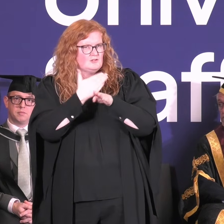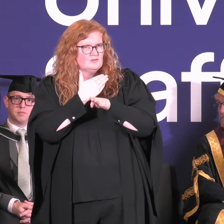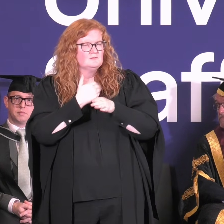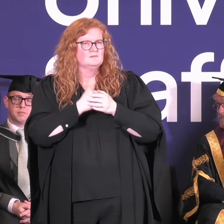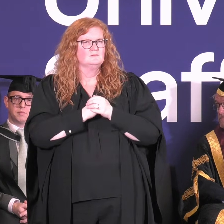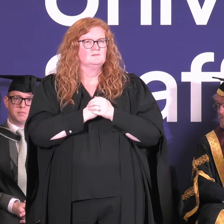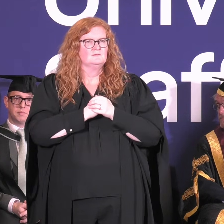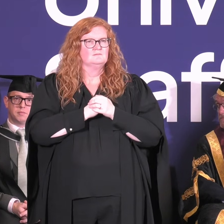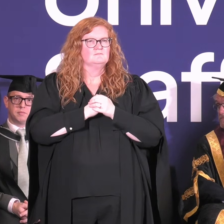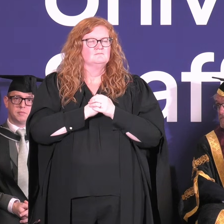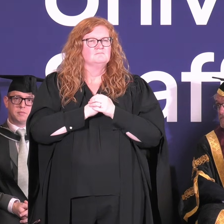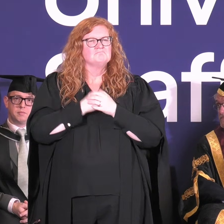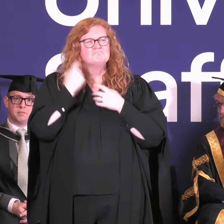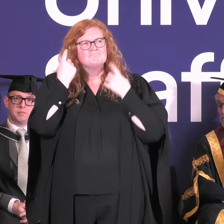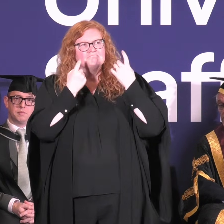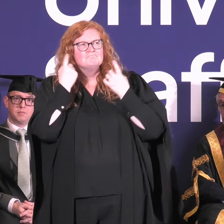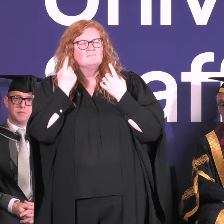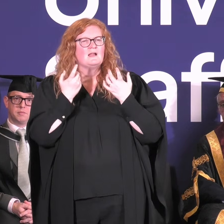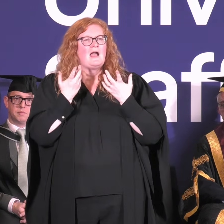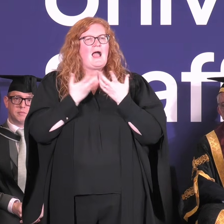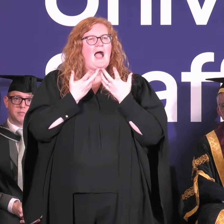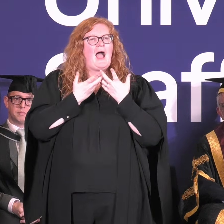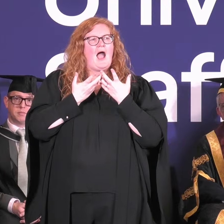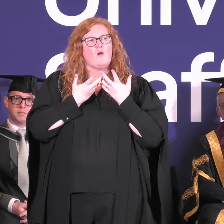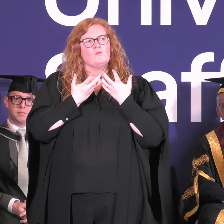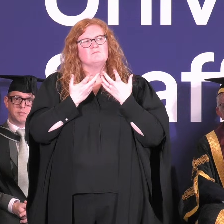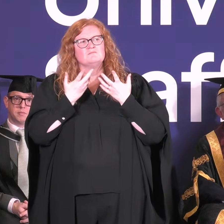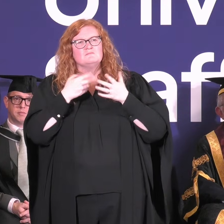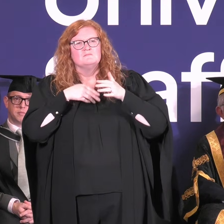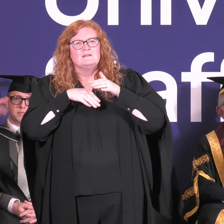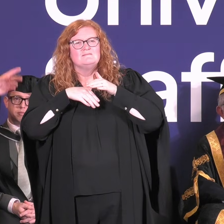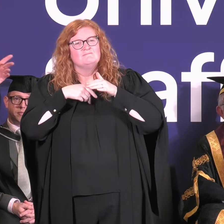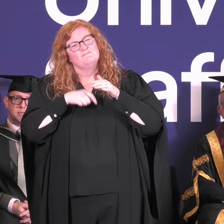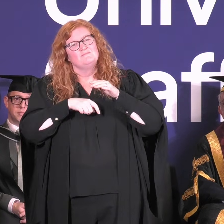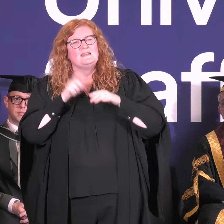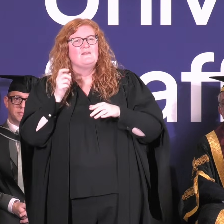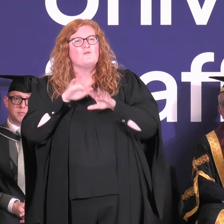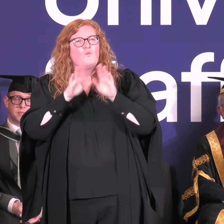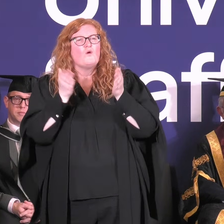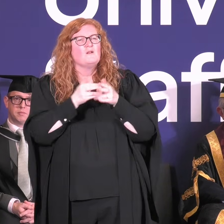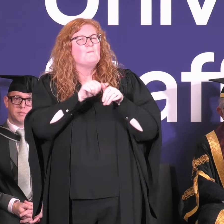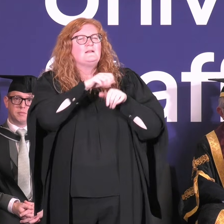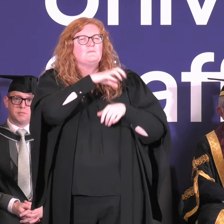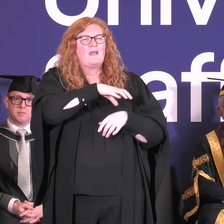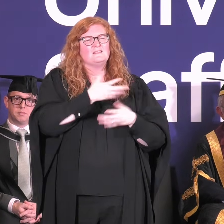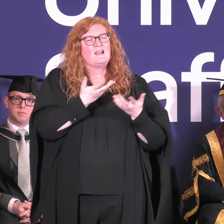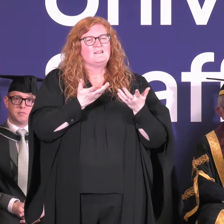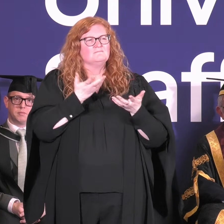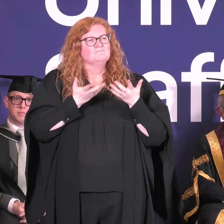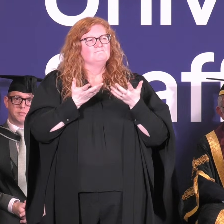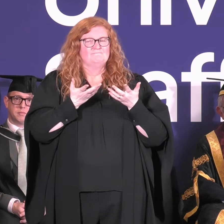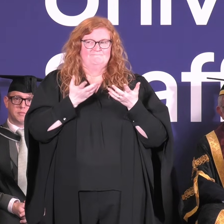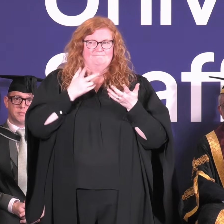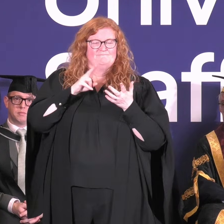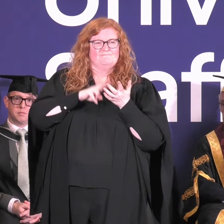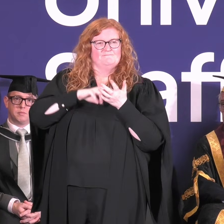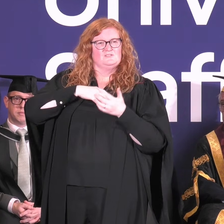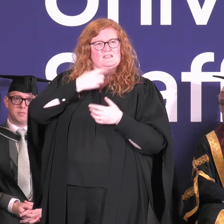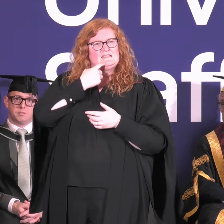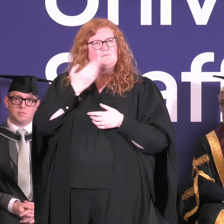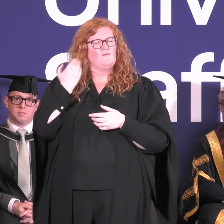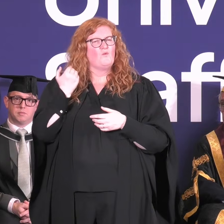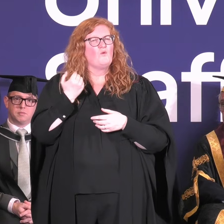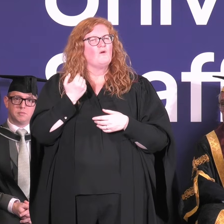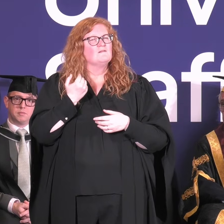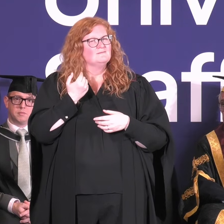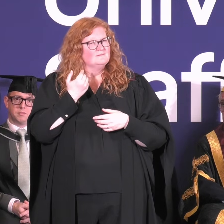how you leave the world in a slightly better space. The Vice-Chancellor spoke about it. I'm really interested in